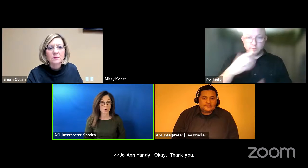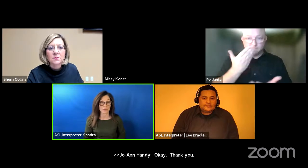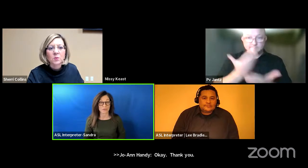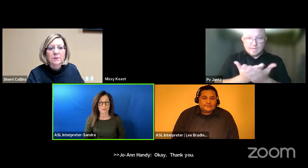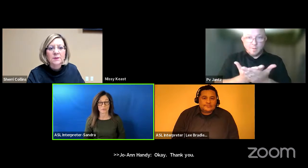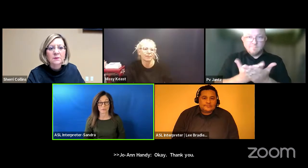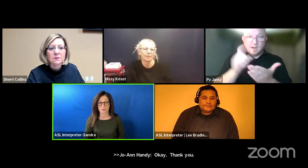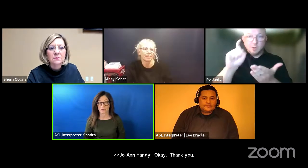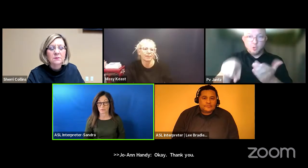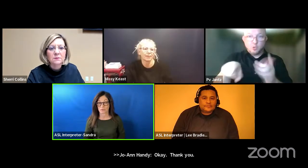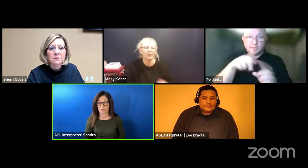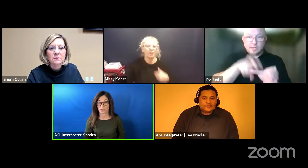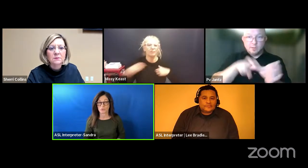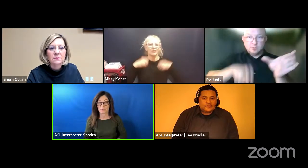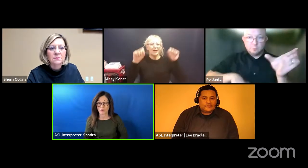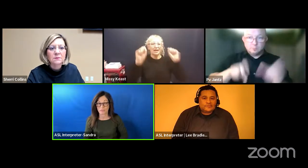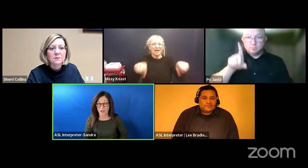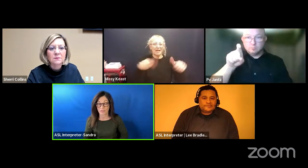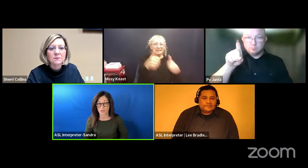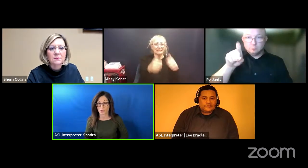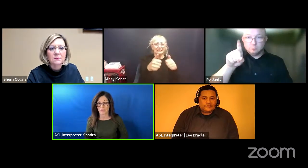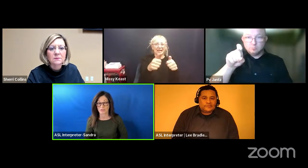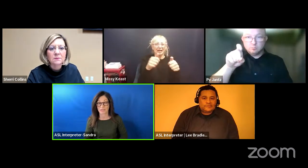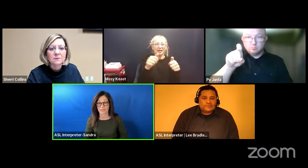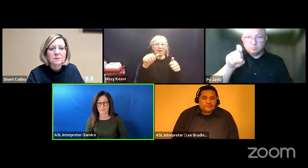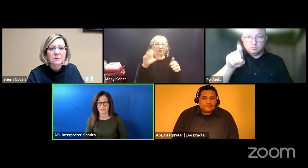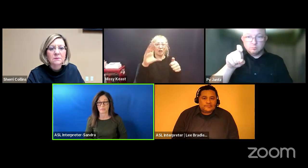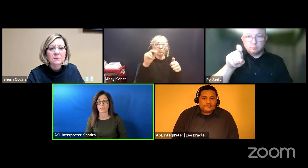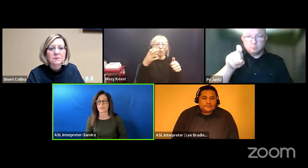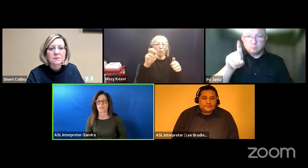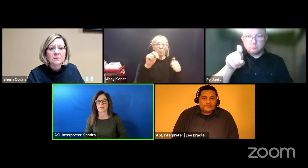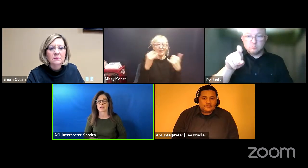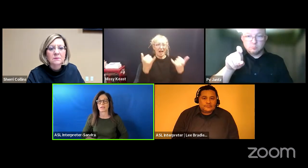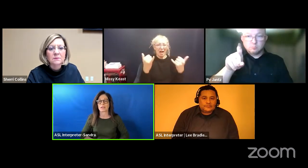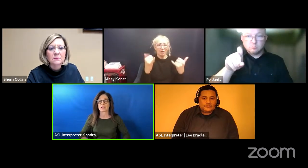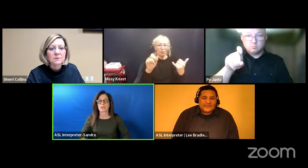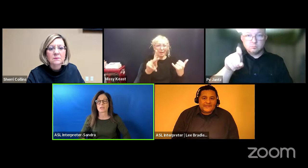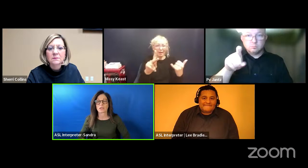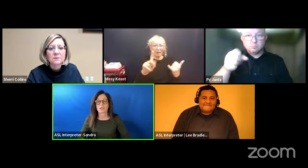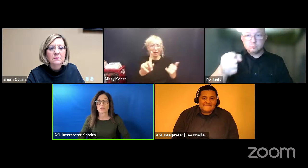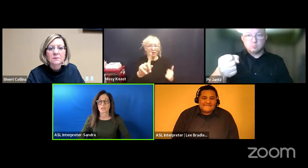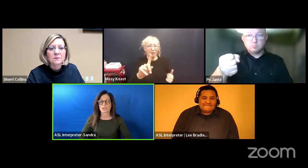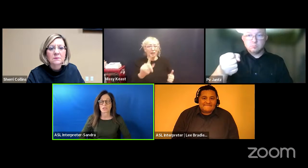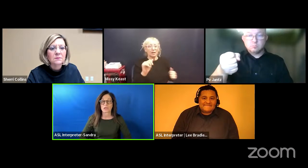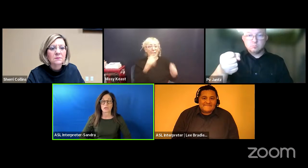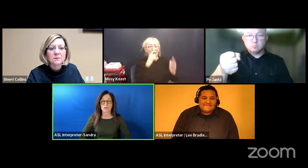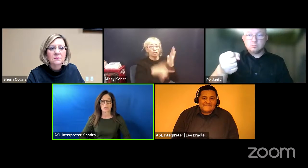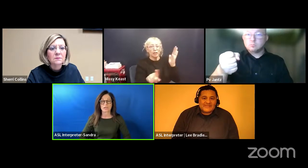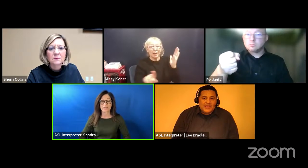Commissioner Cohen, can you verify that you have indeed left the meeting?